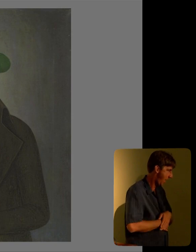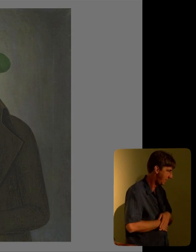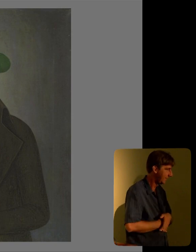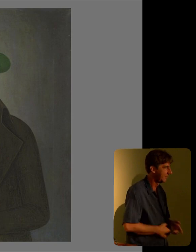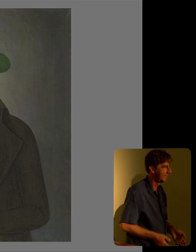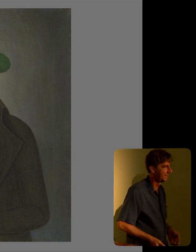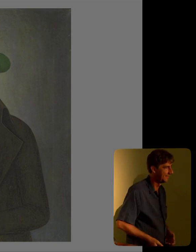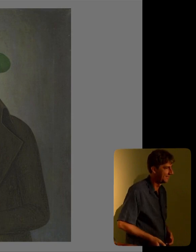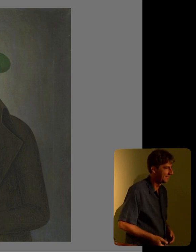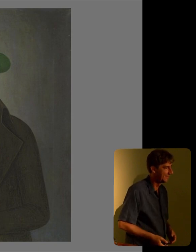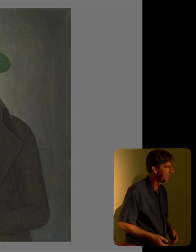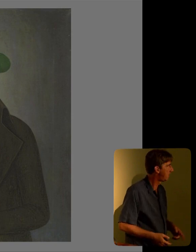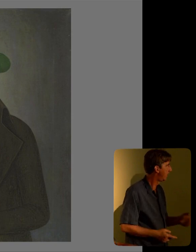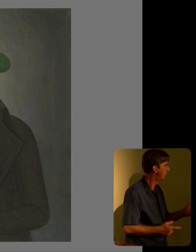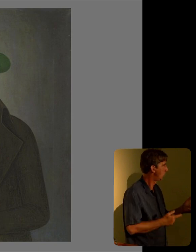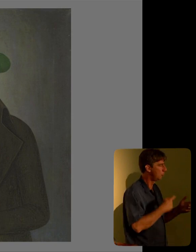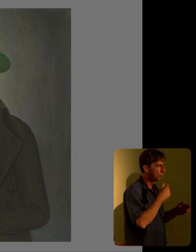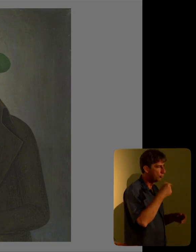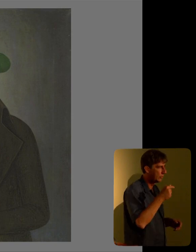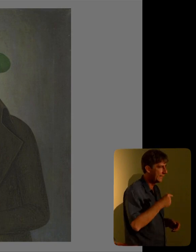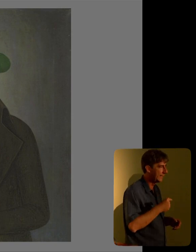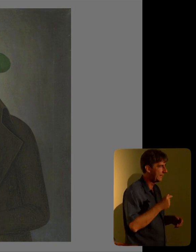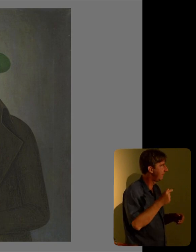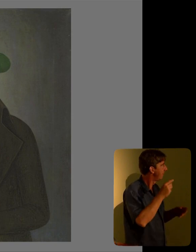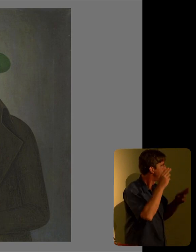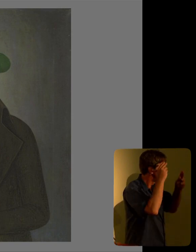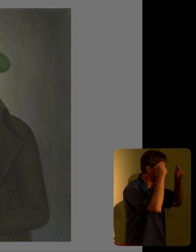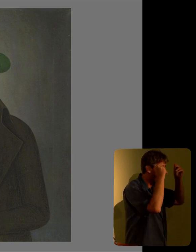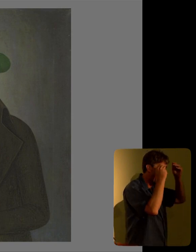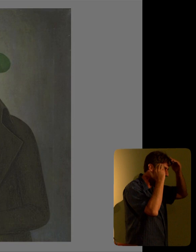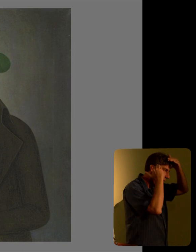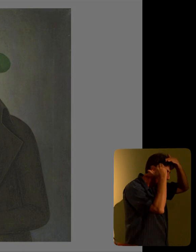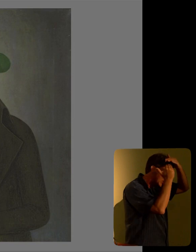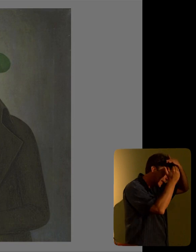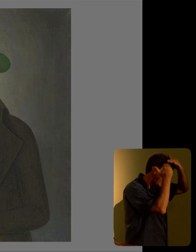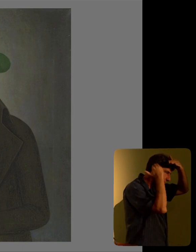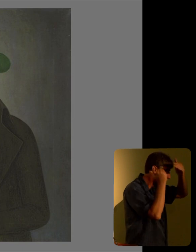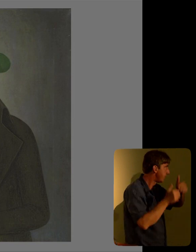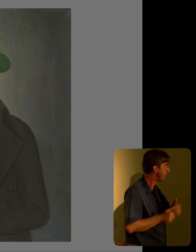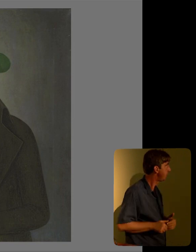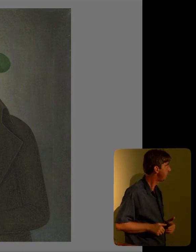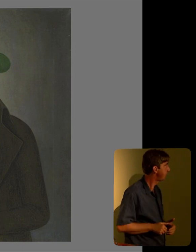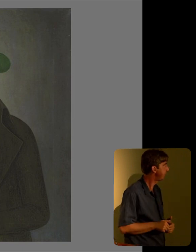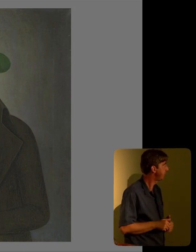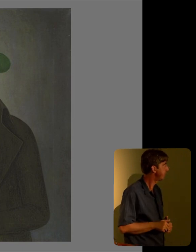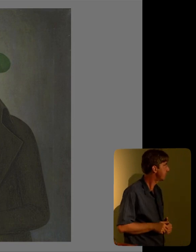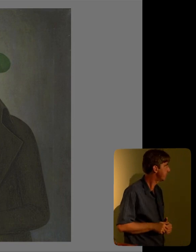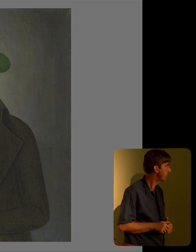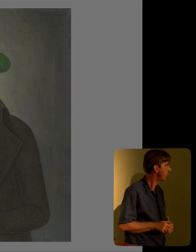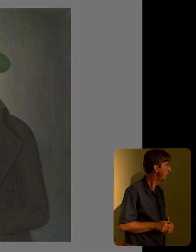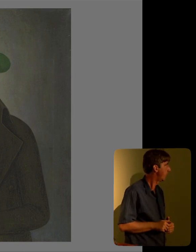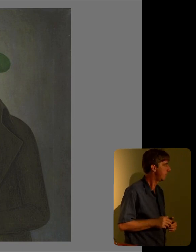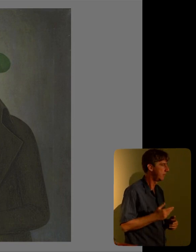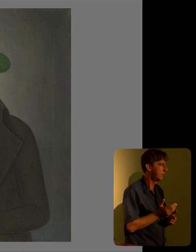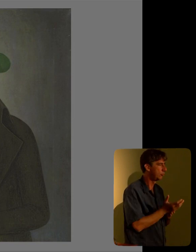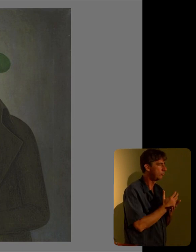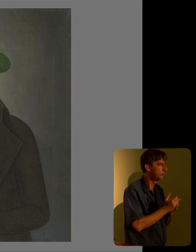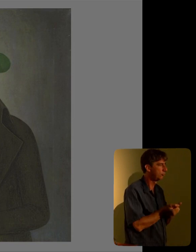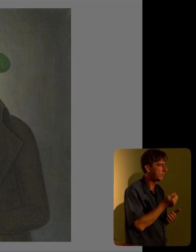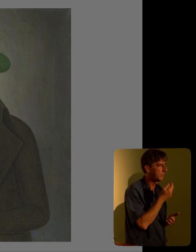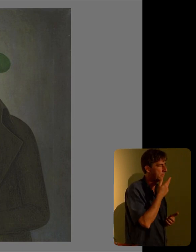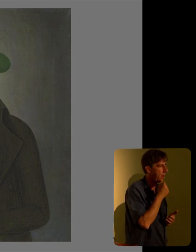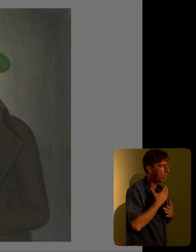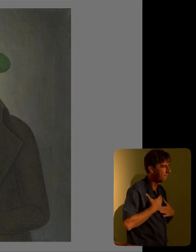done. The palette, look at the green felt under his hat, and of course that cream-colored vest, and